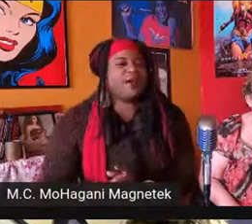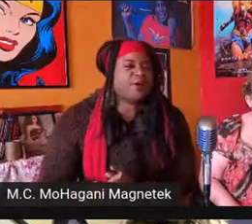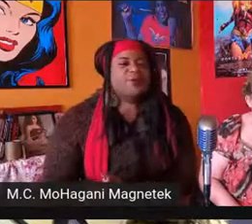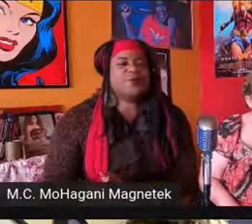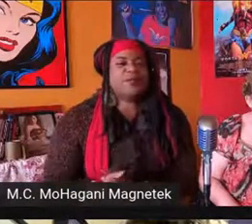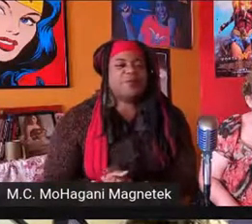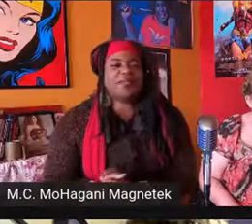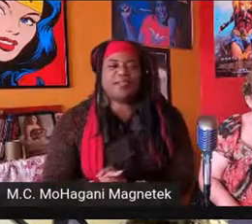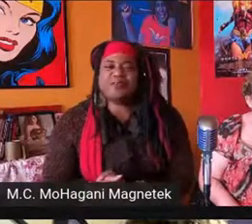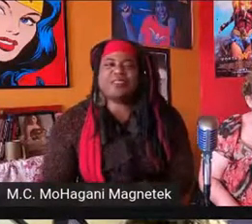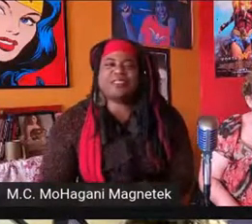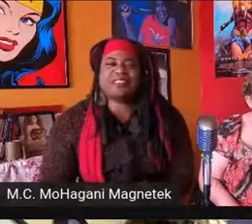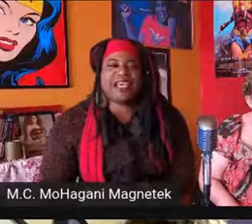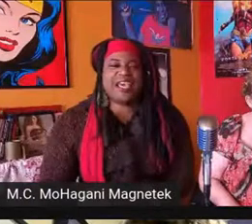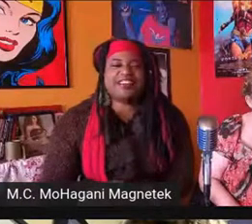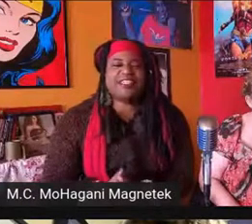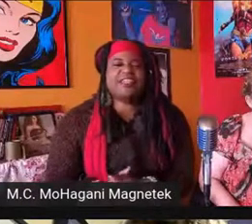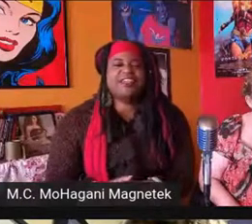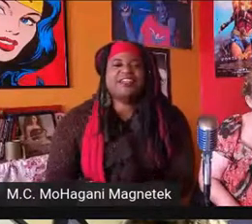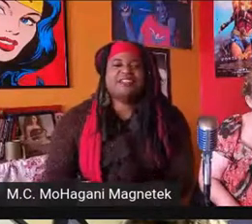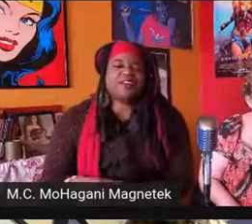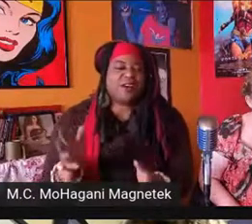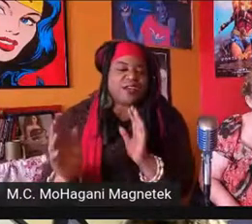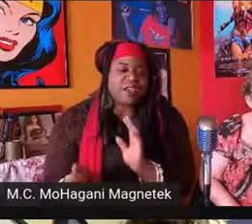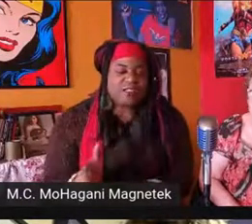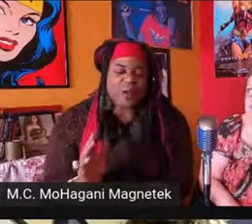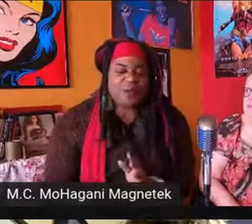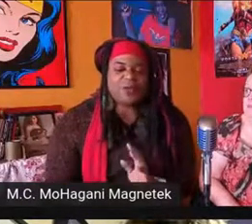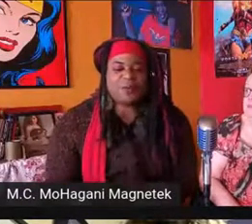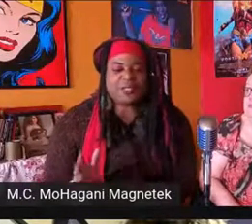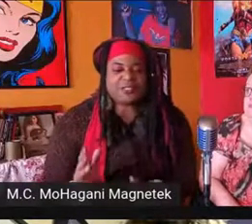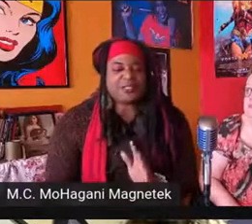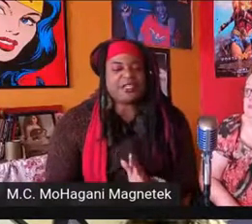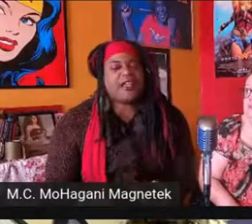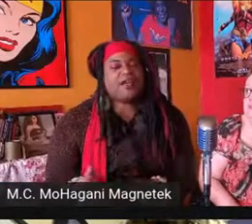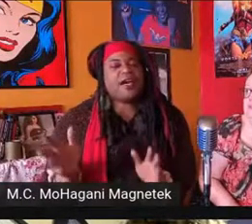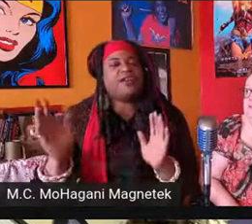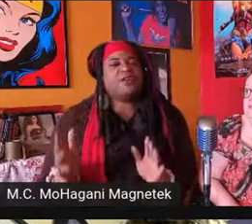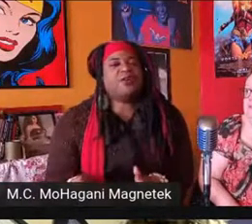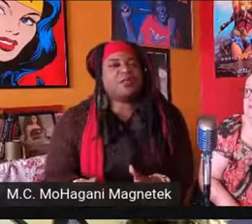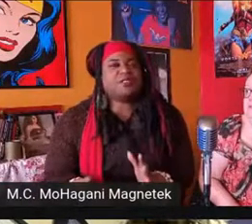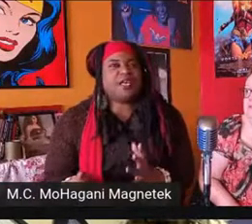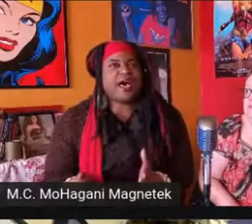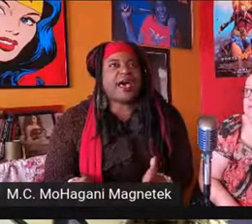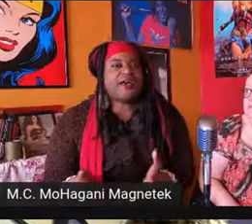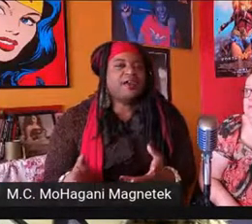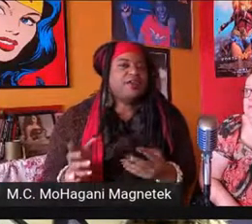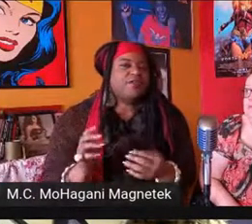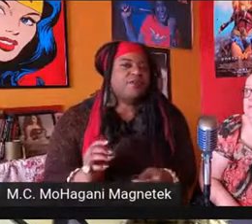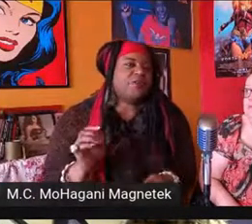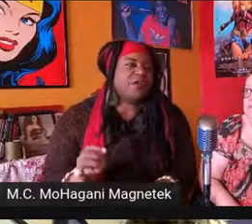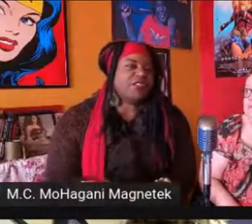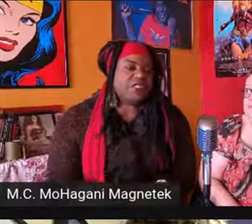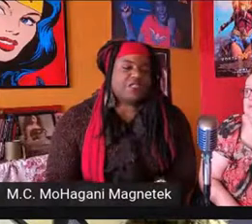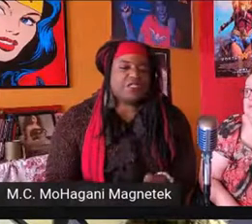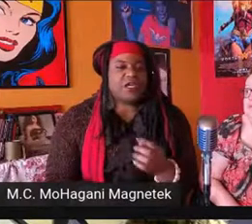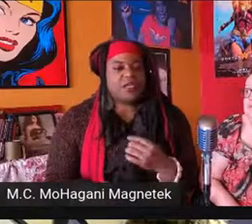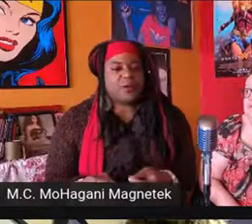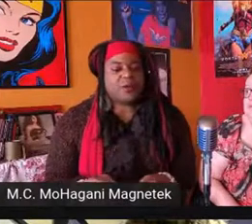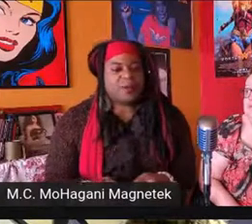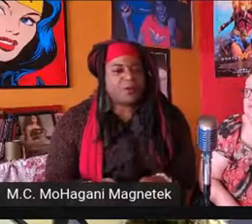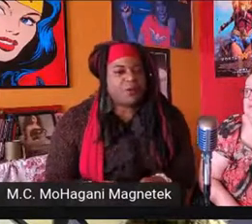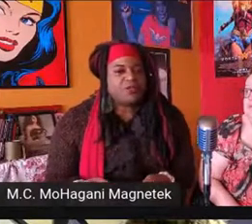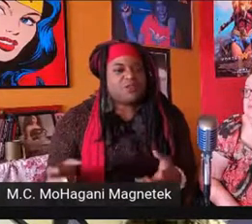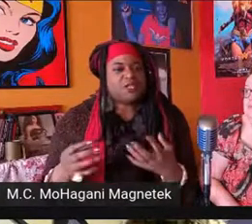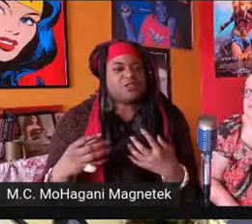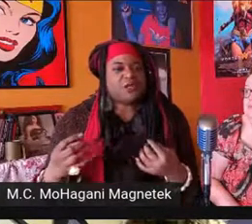okay, cool. Let me give this a chance. And so I started putting the pieces together, and I noticed that the voices